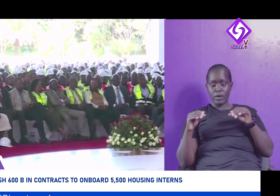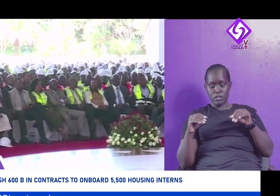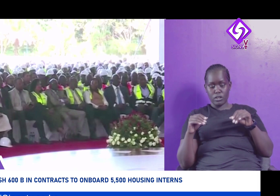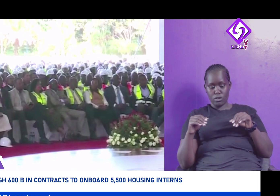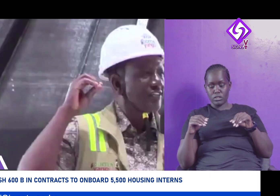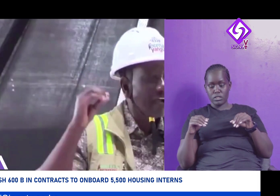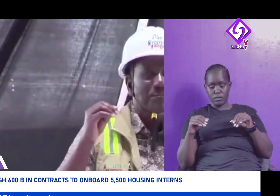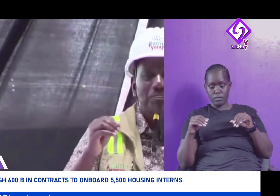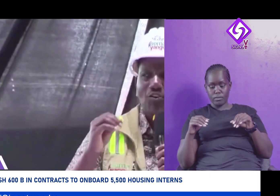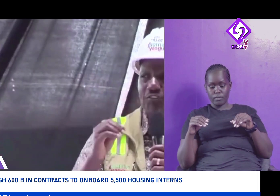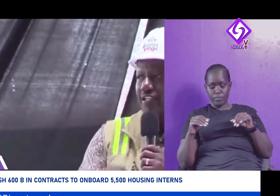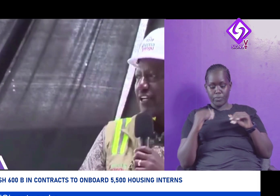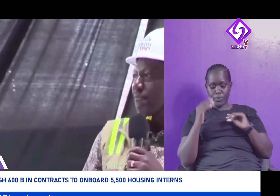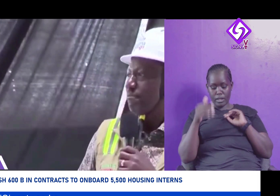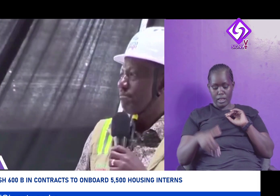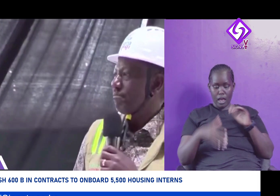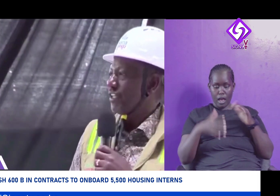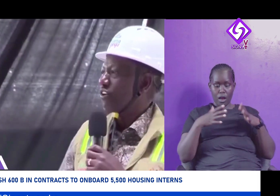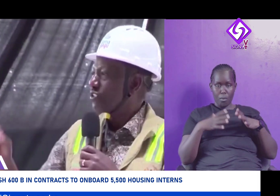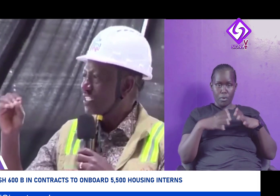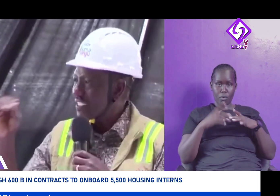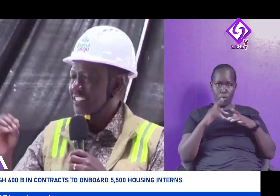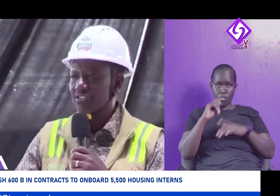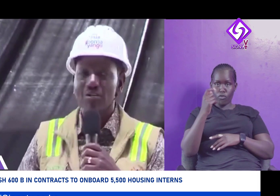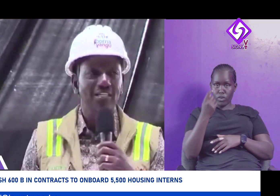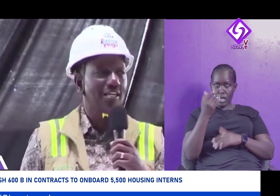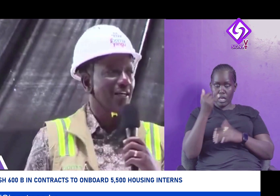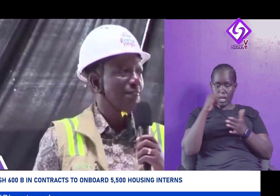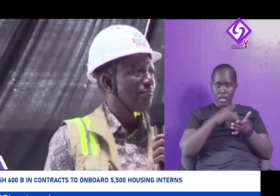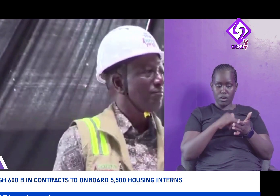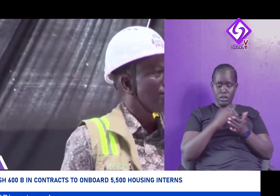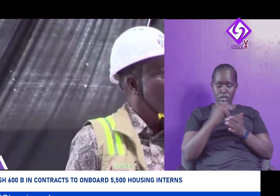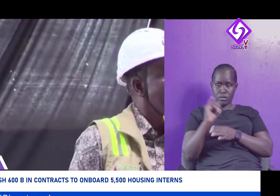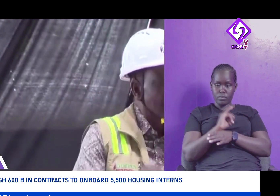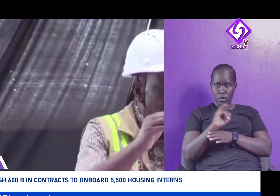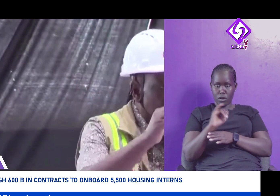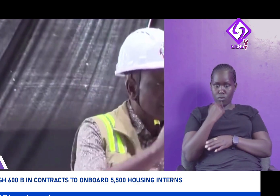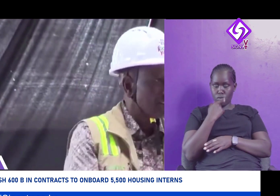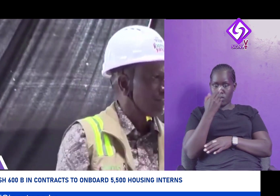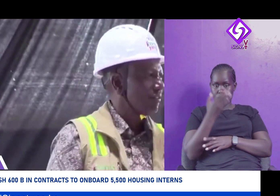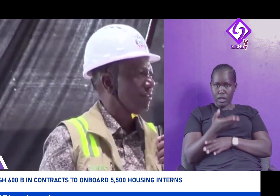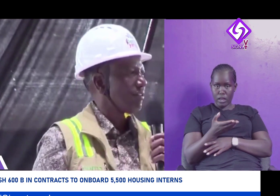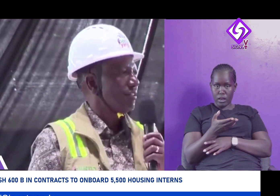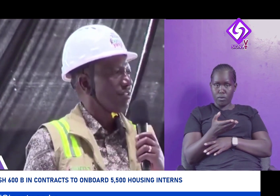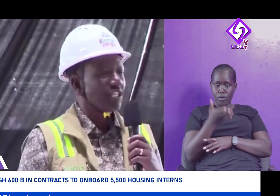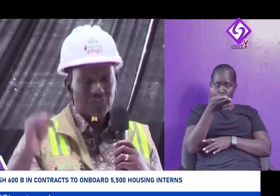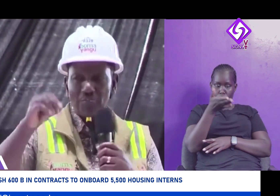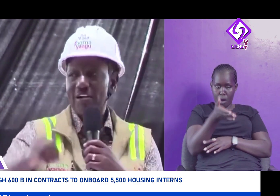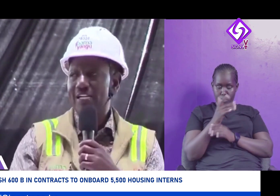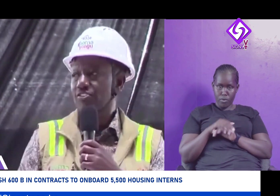the young people of Kenya, including the interns who are here, are at it, transforming our